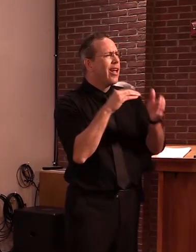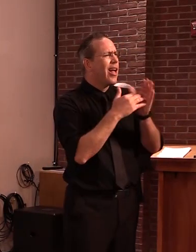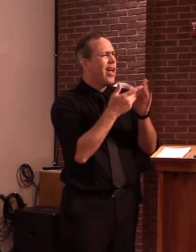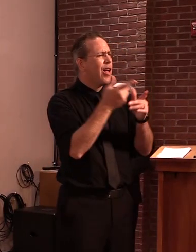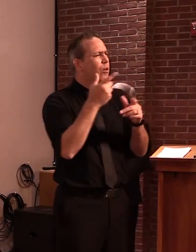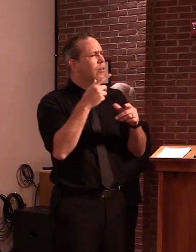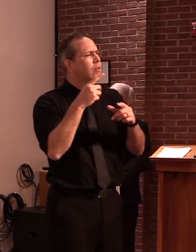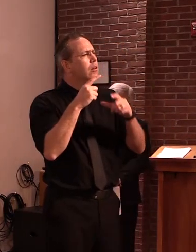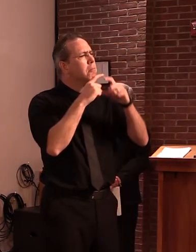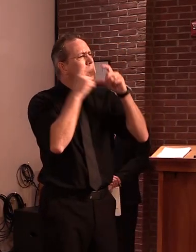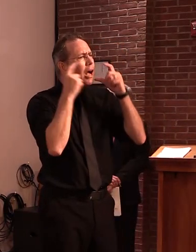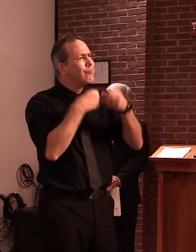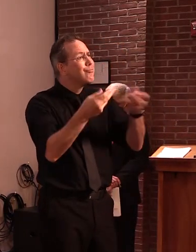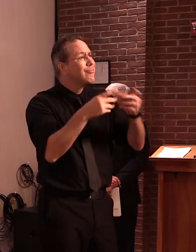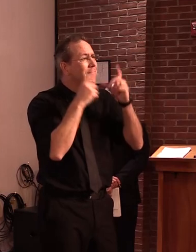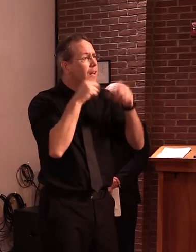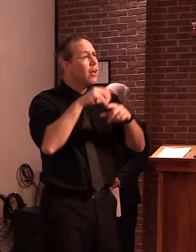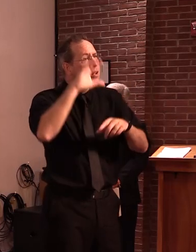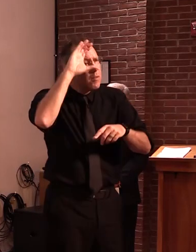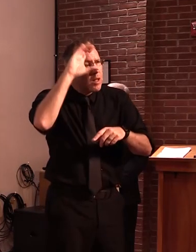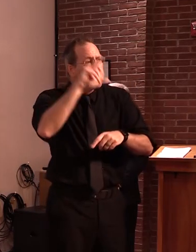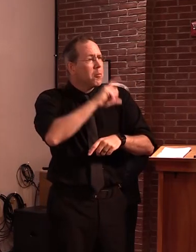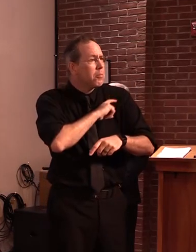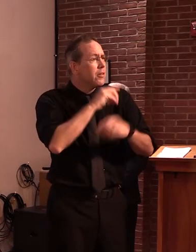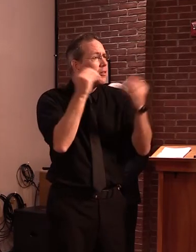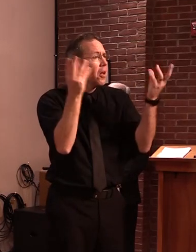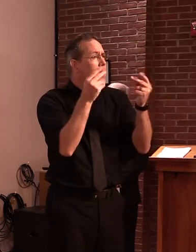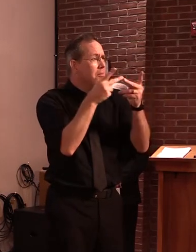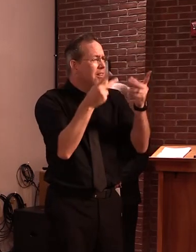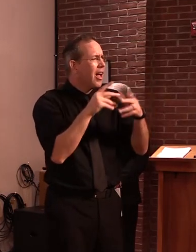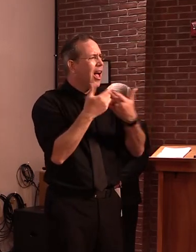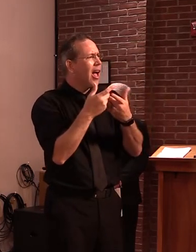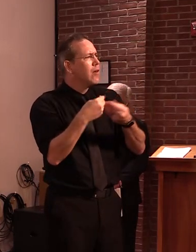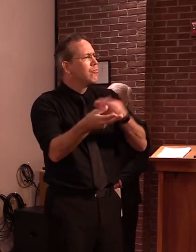thing versus actually going out into the community?